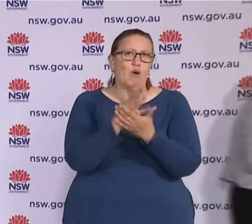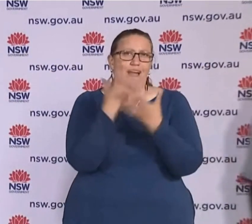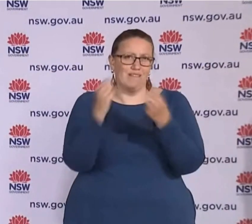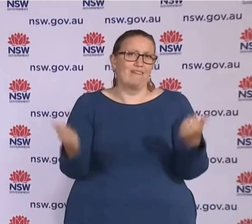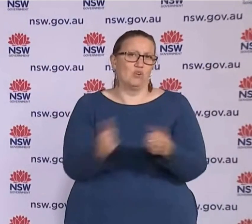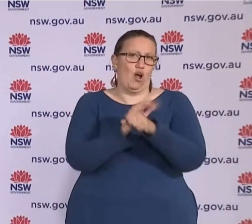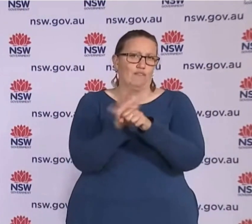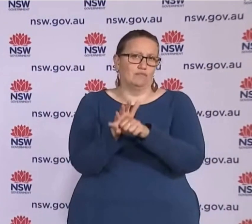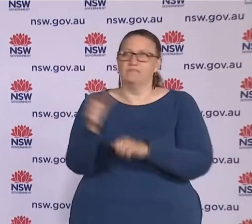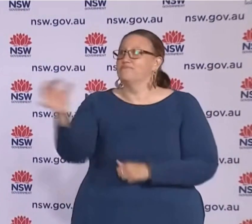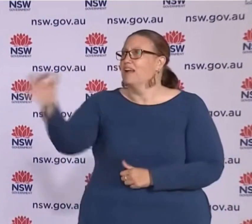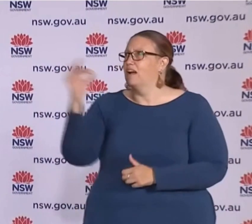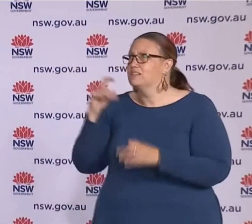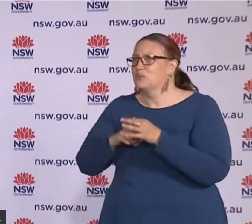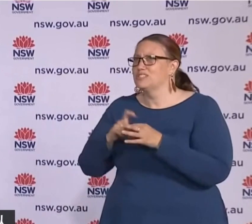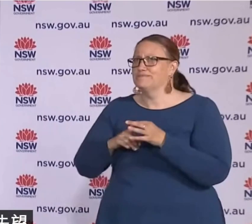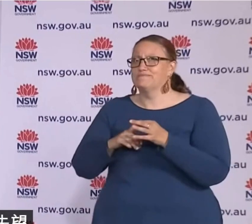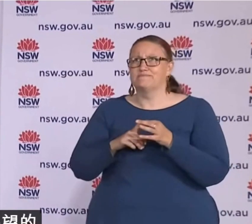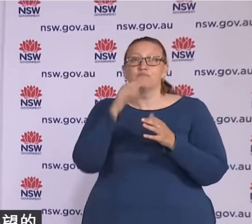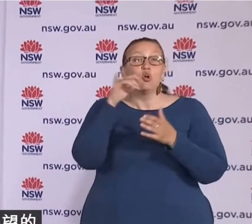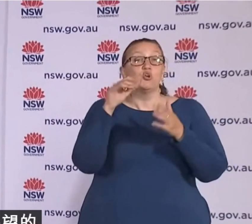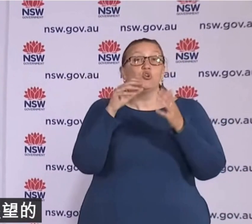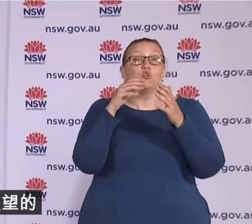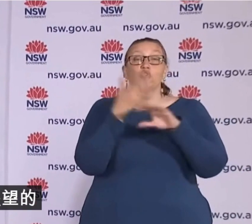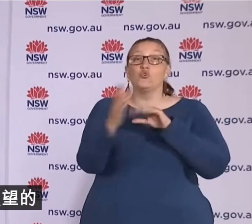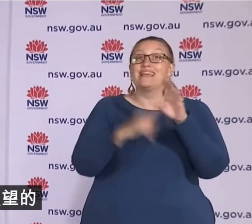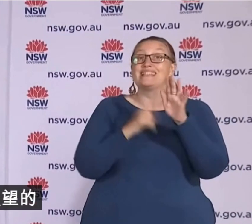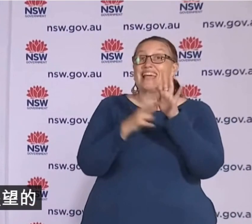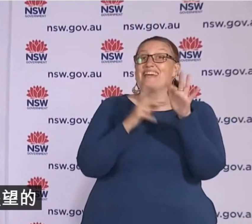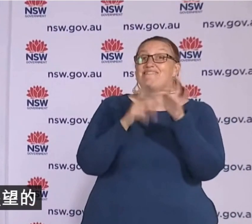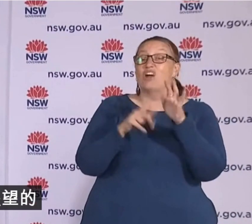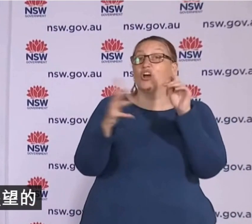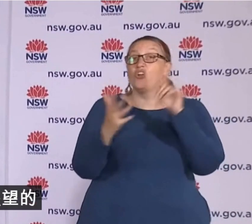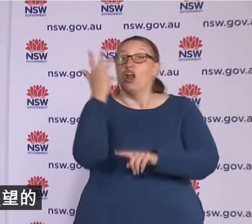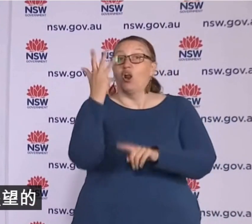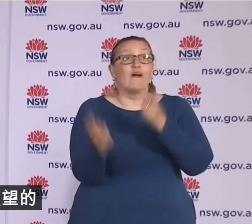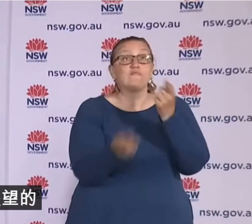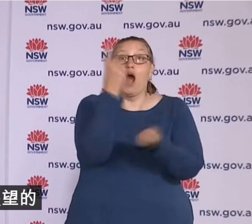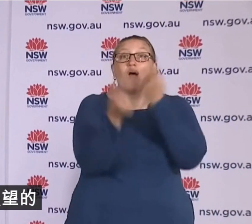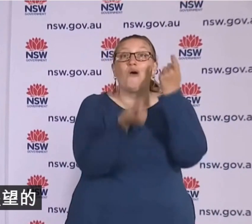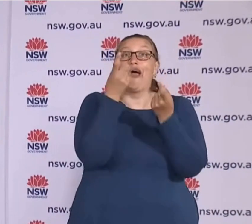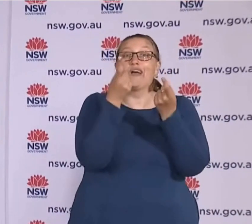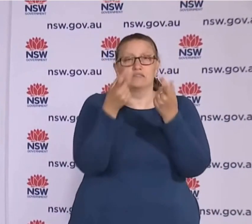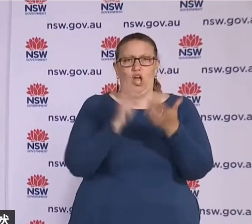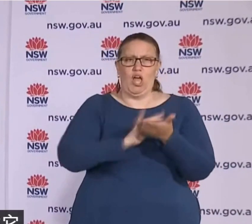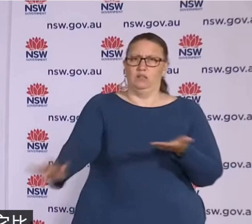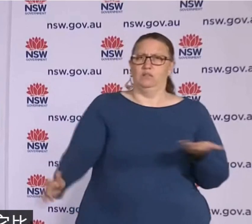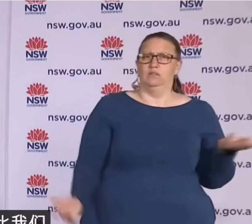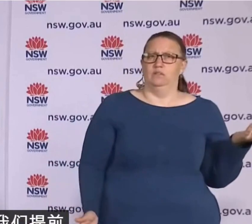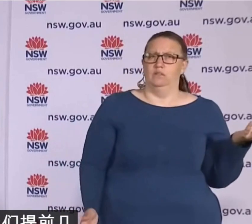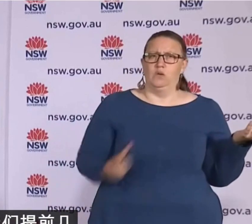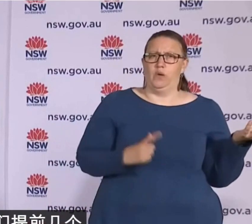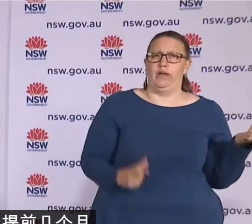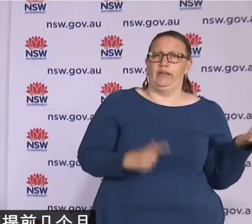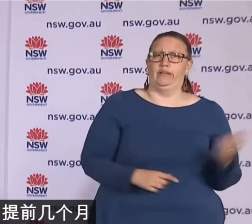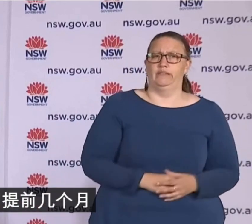Sorry. Fireworks, and I hear fireworks being cancelled. Is that disappointing given we're not getting 9%? Look,